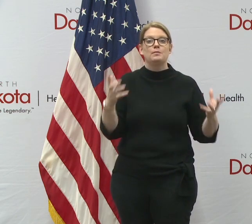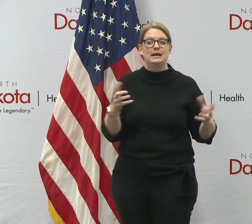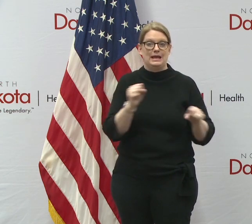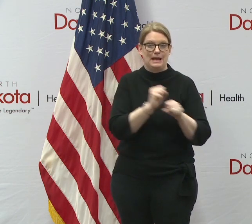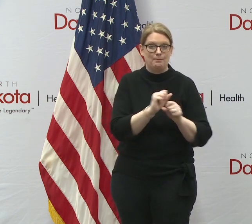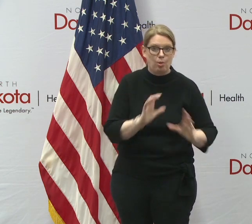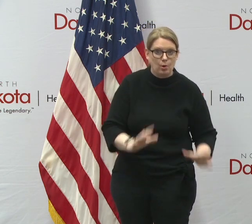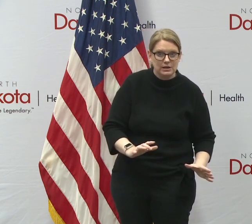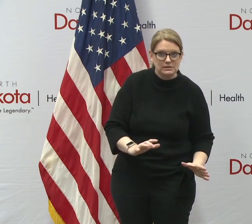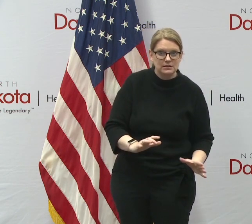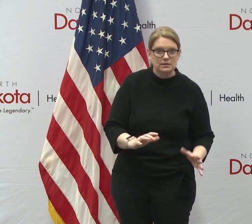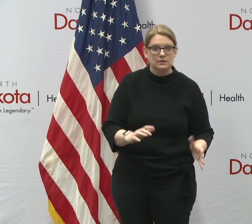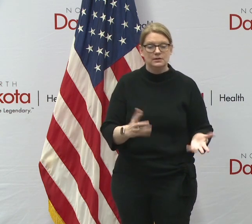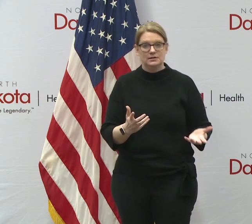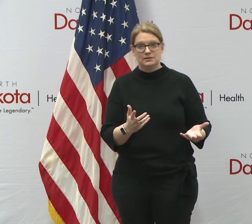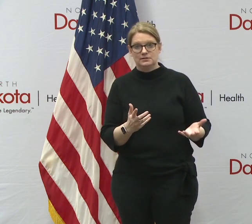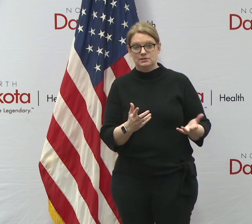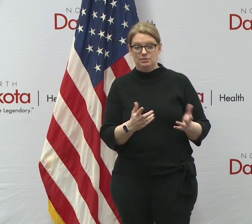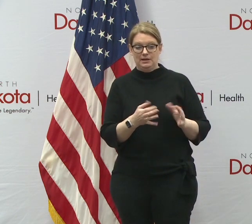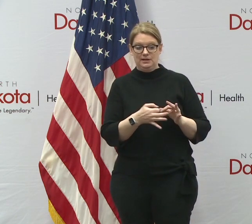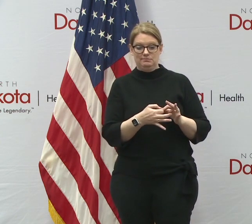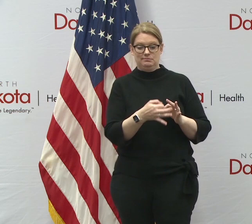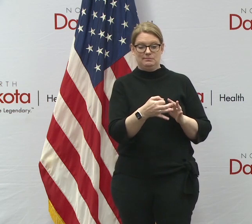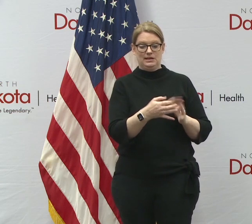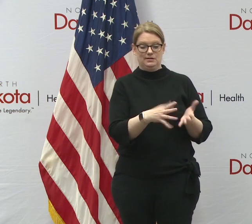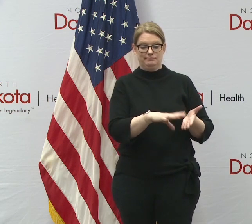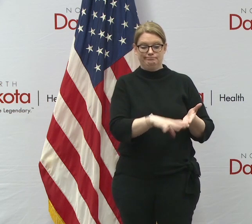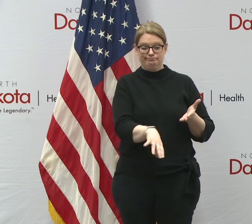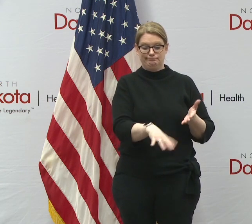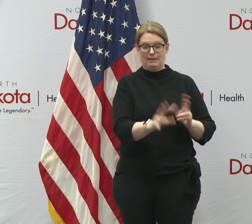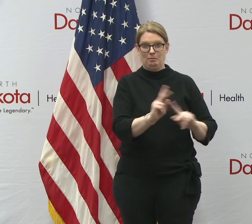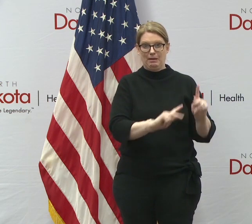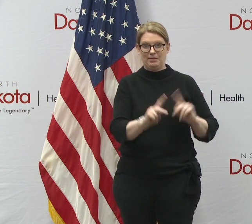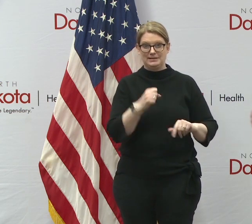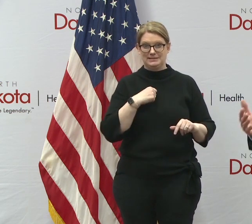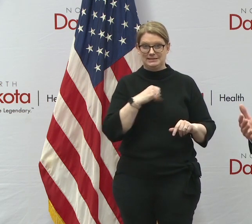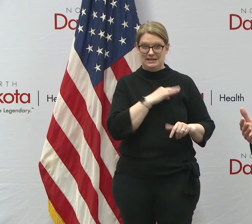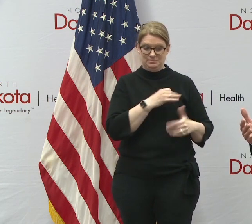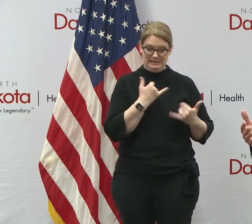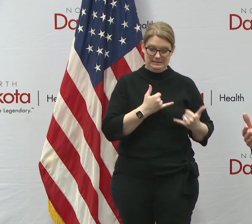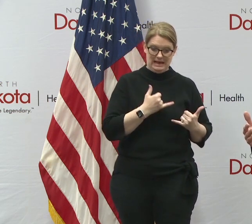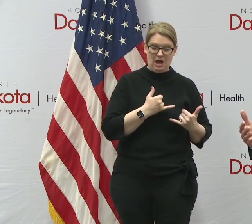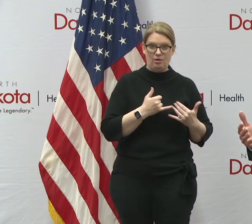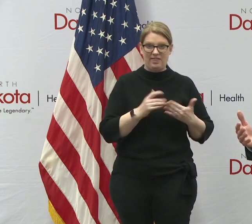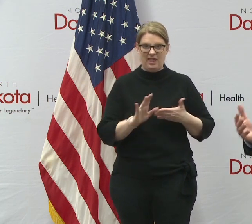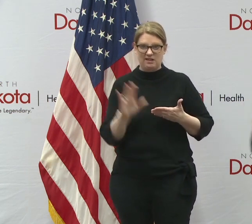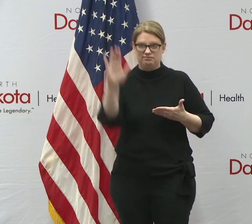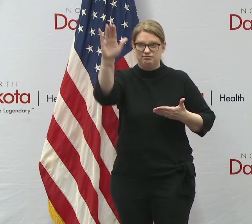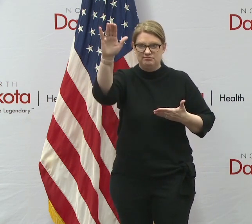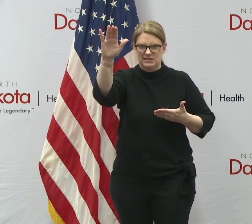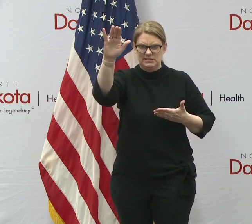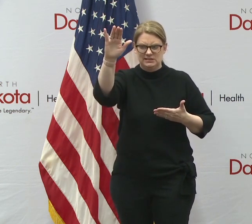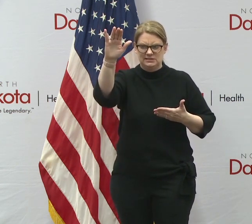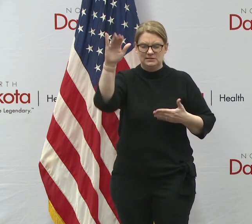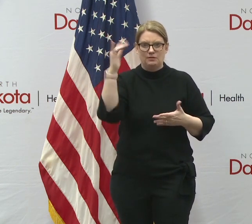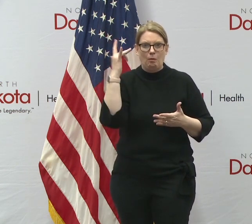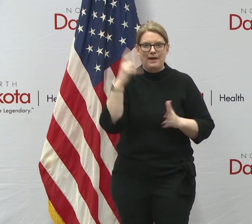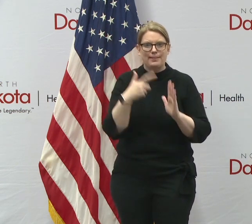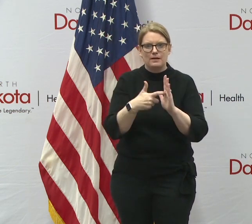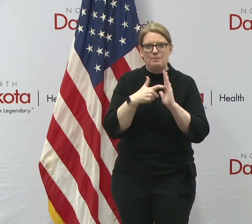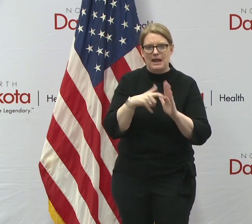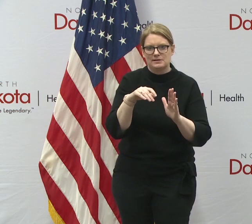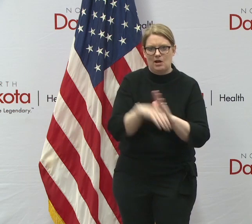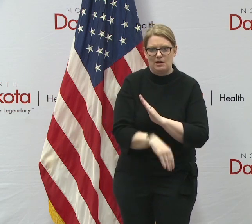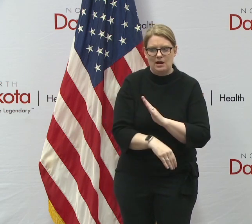and they're even thinking about, do they furlough people or what do they do on their staff between now and the surge, because their demand has gone down so much.